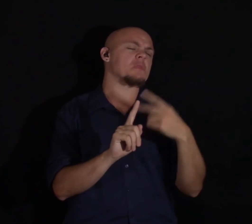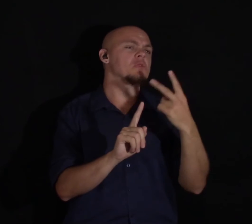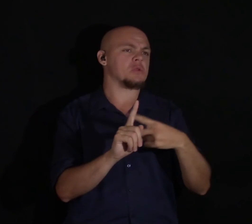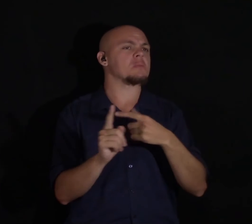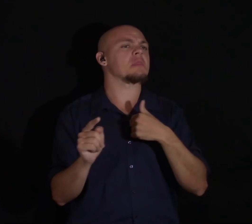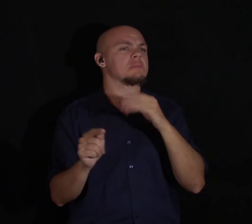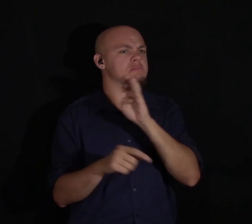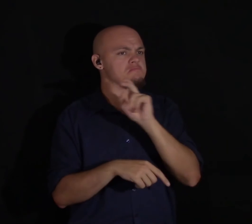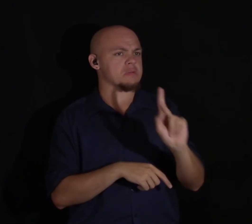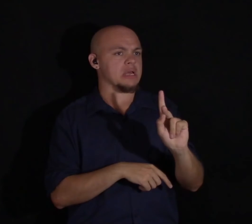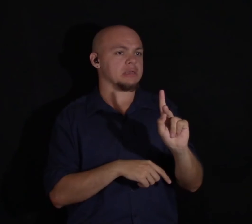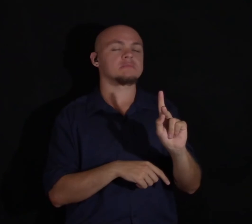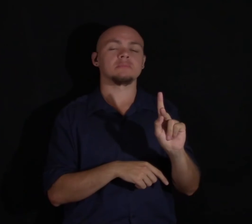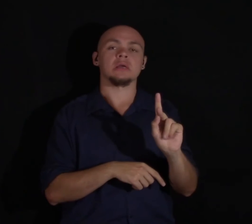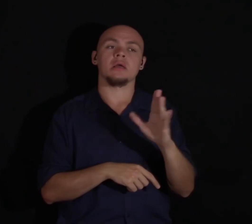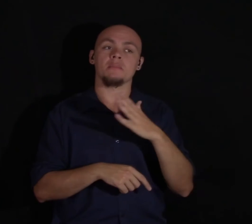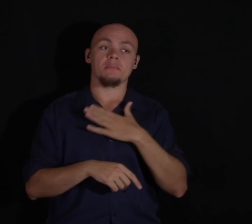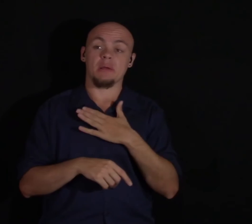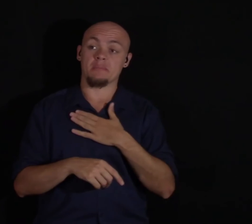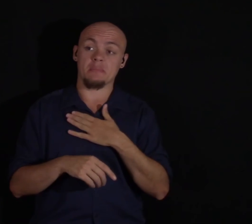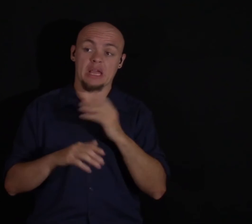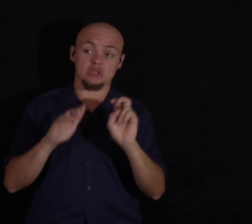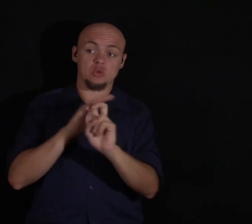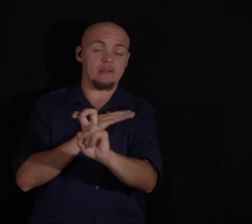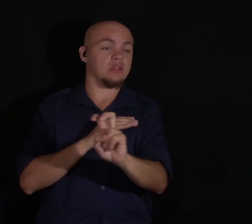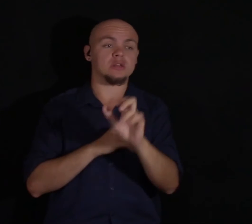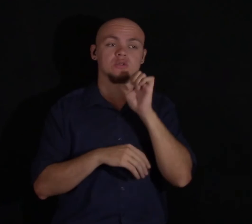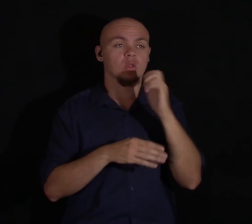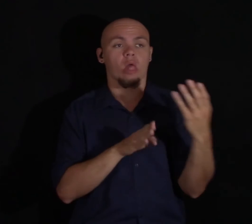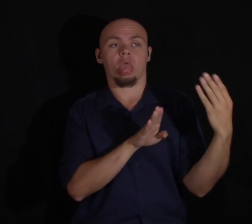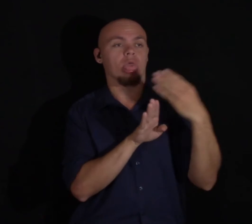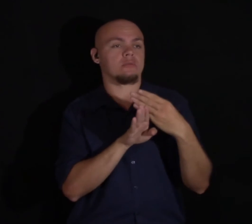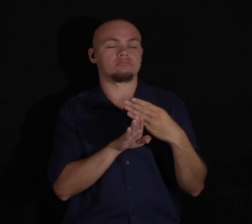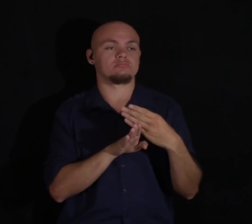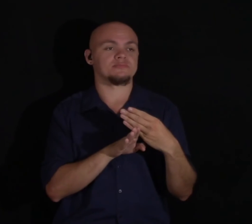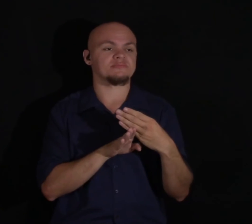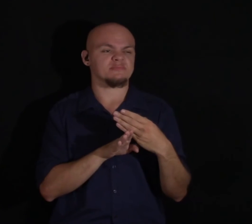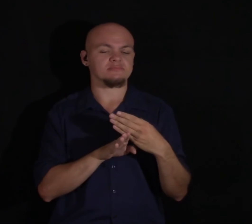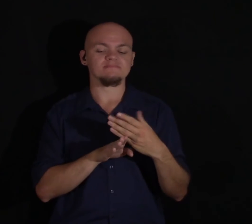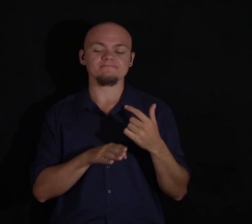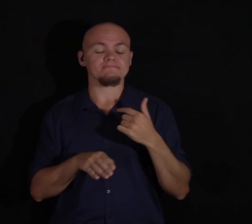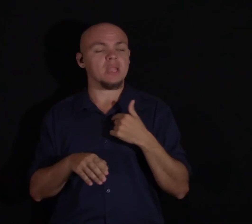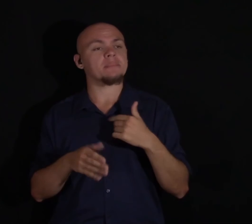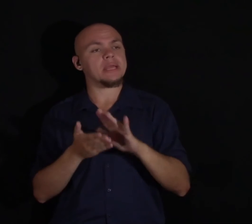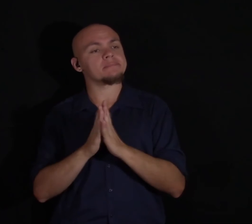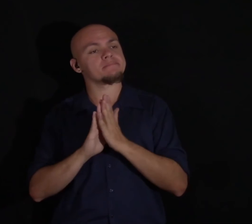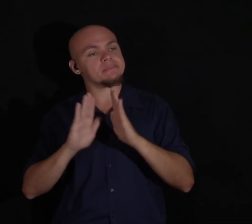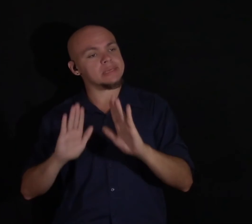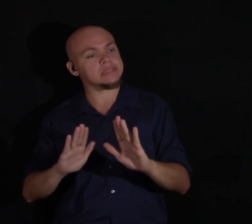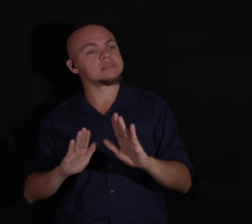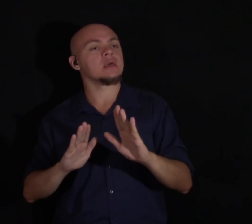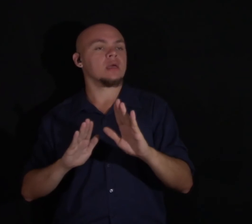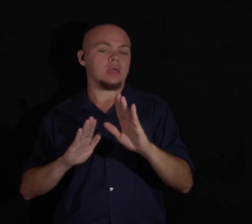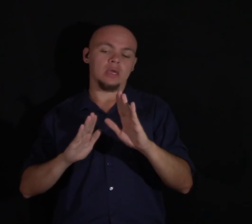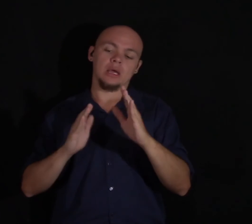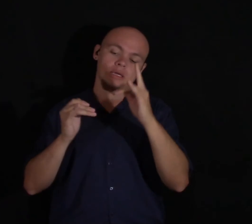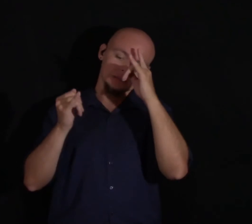do not interfere with my motions, I entreat you. Leave me to peace and solitude for a short time, and